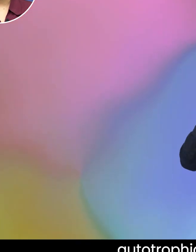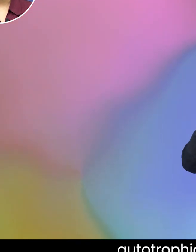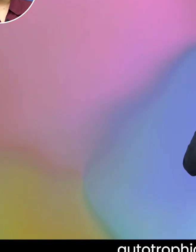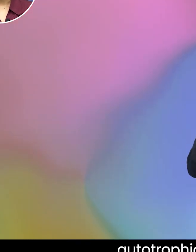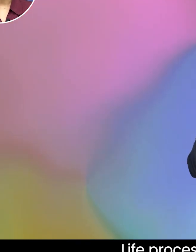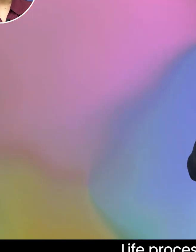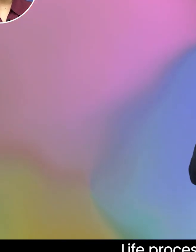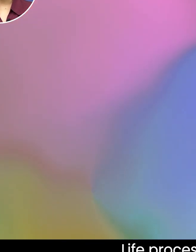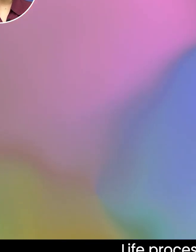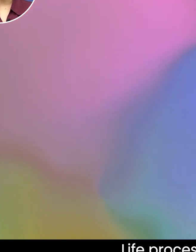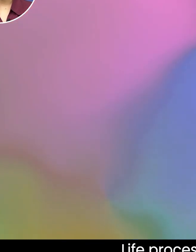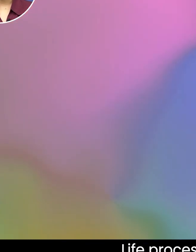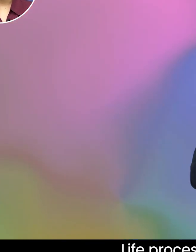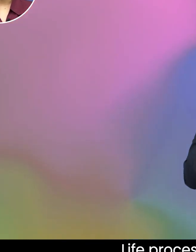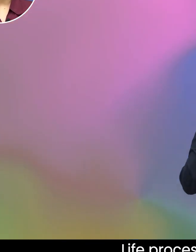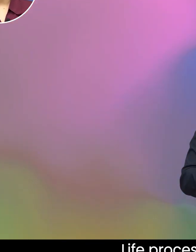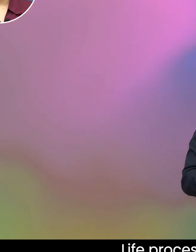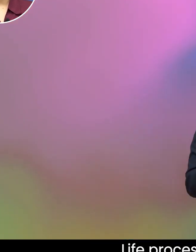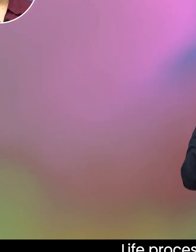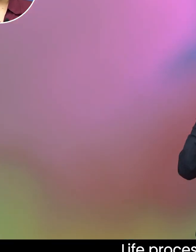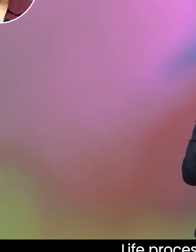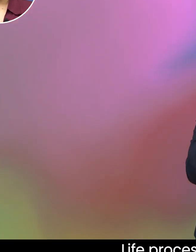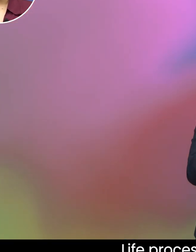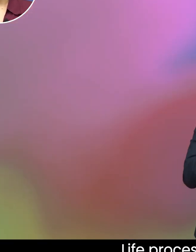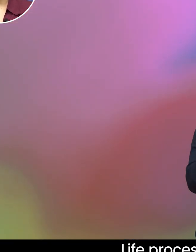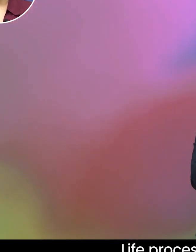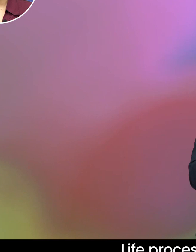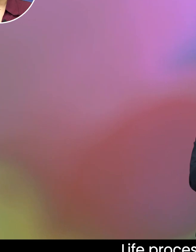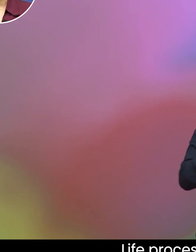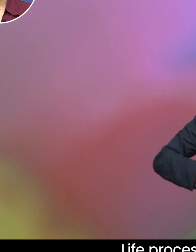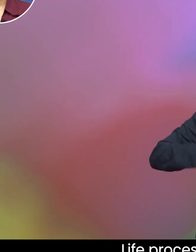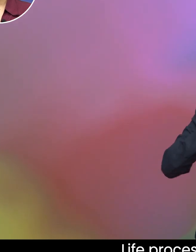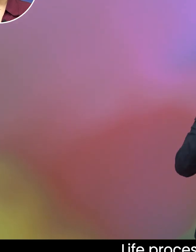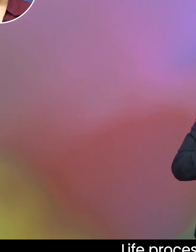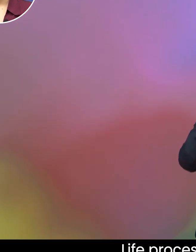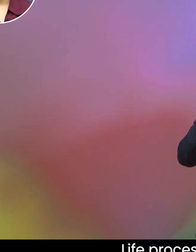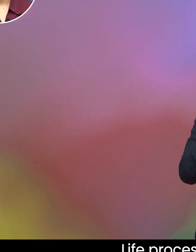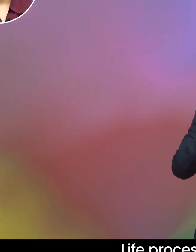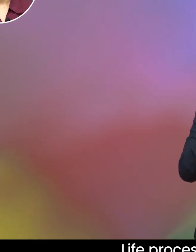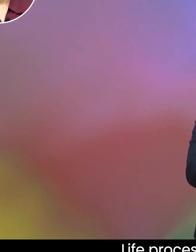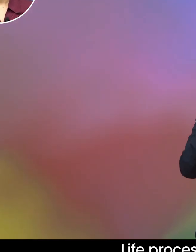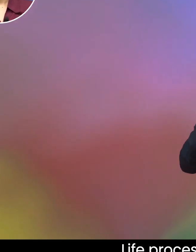lesson. Life processes of class 10th biology.